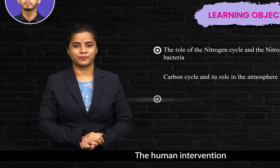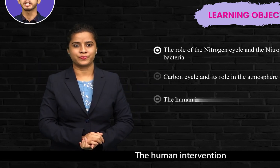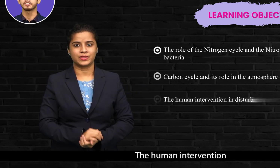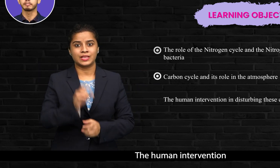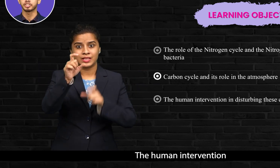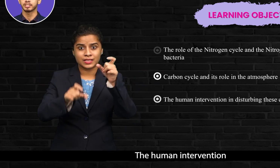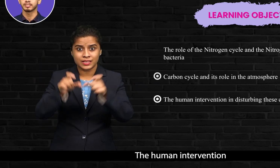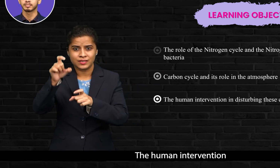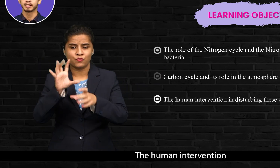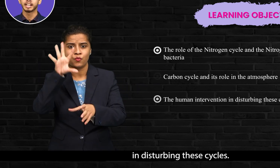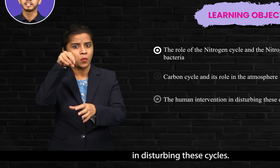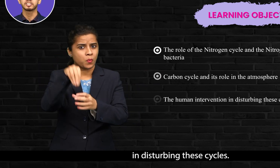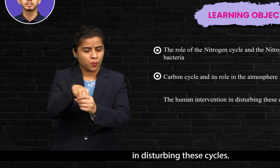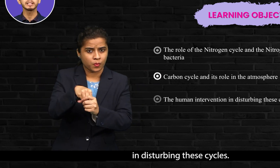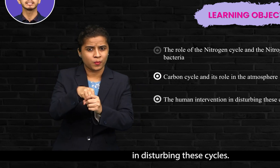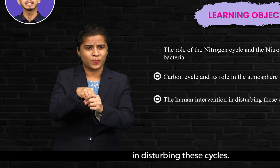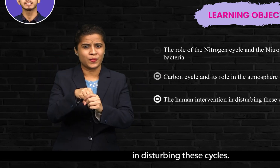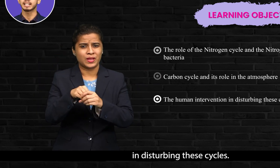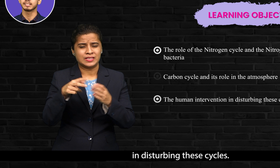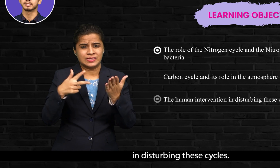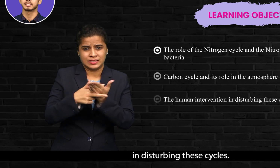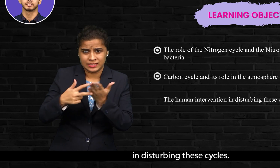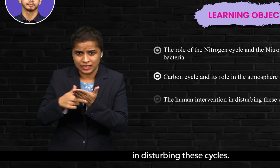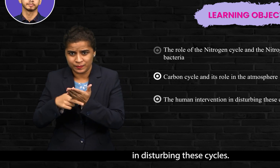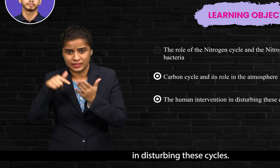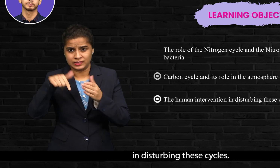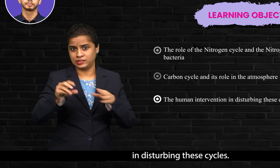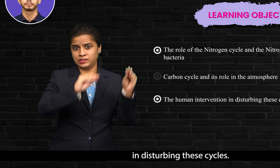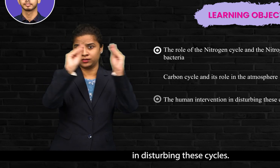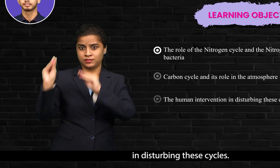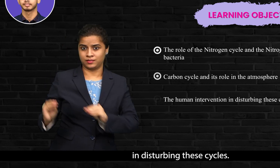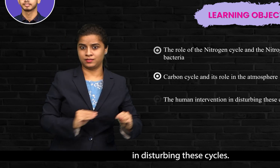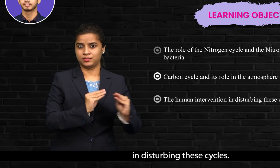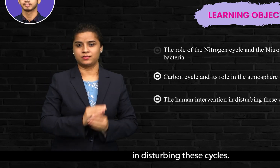The human intervention in disturbing these cycles.